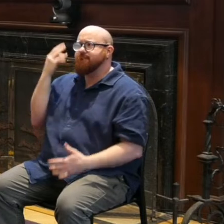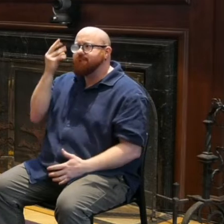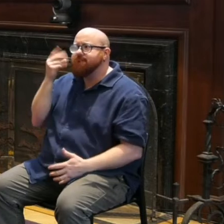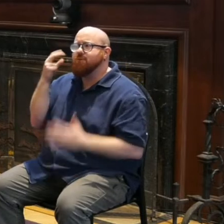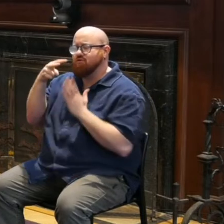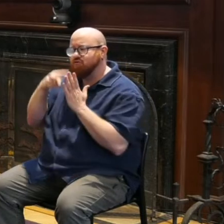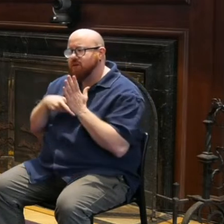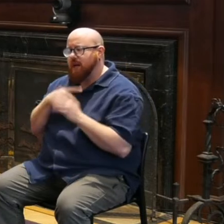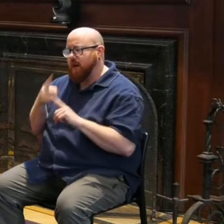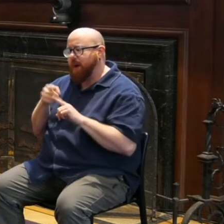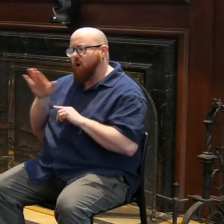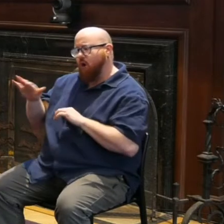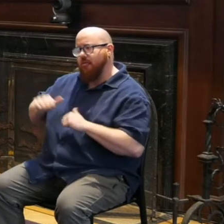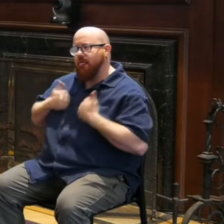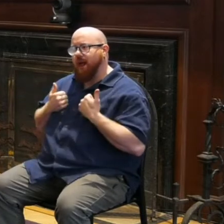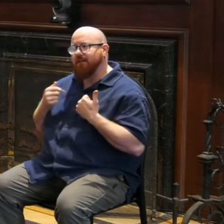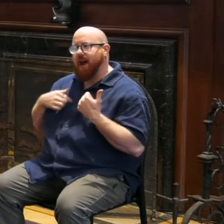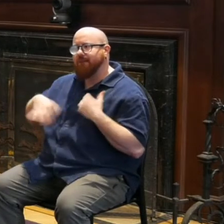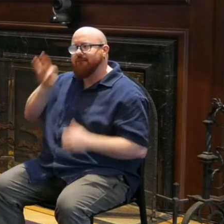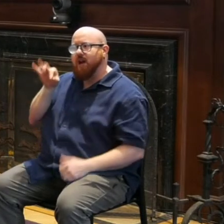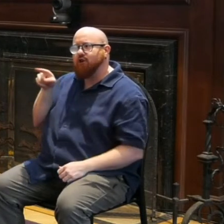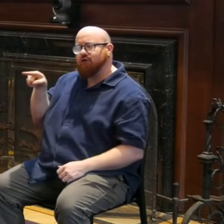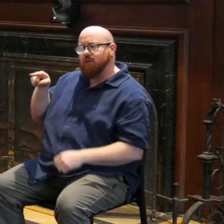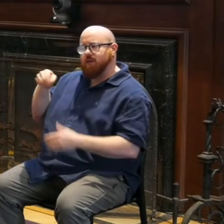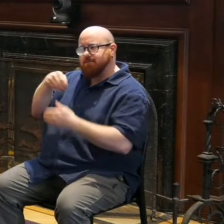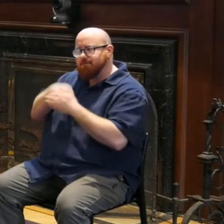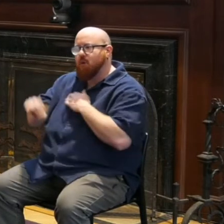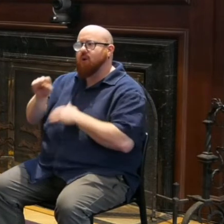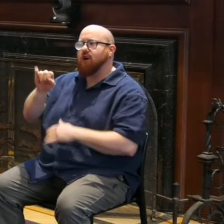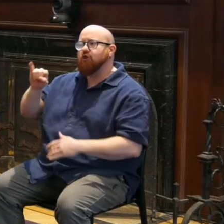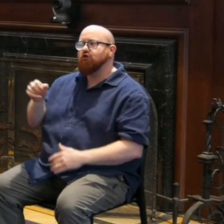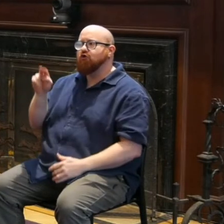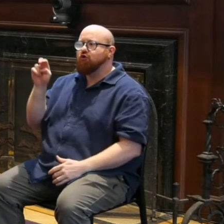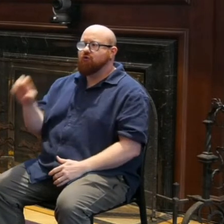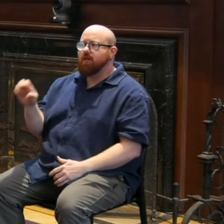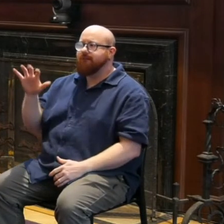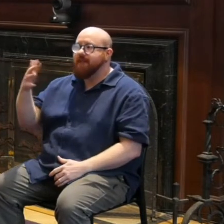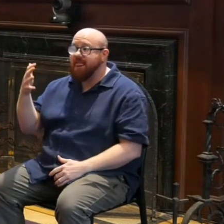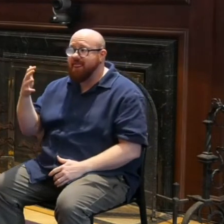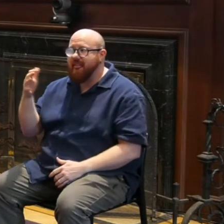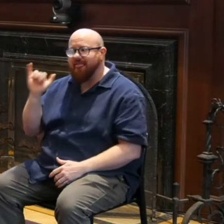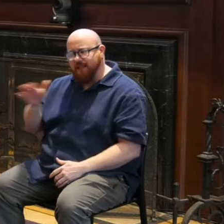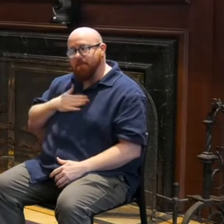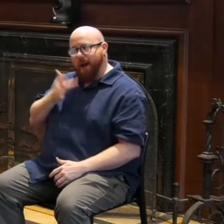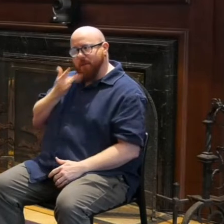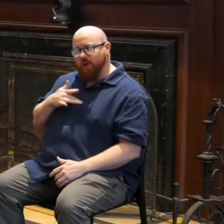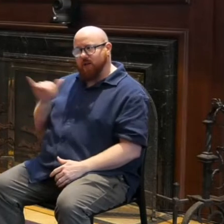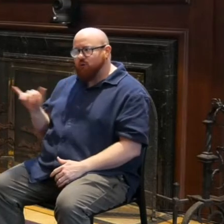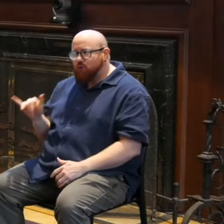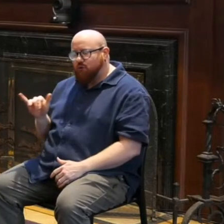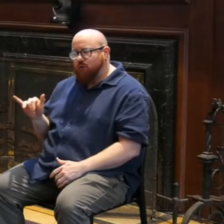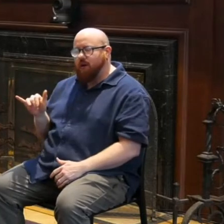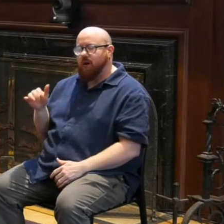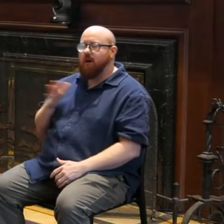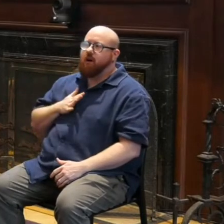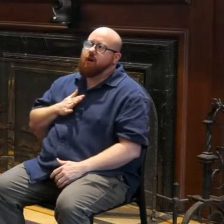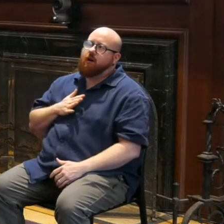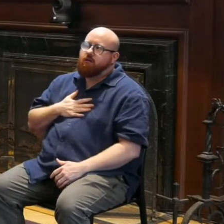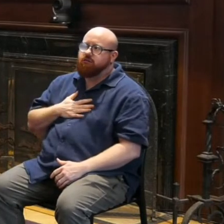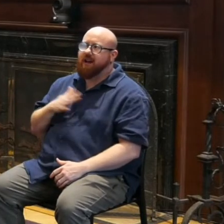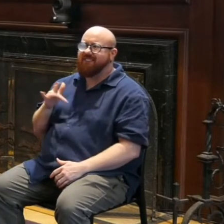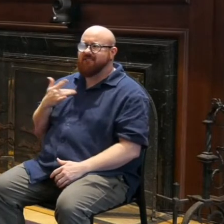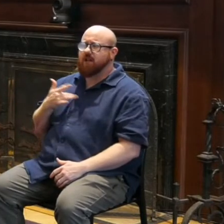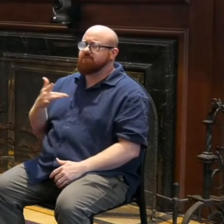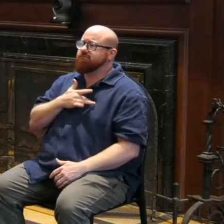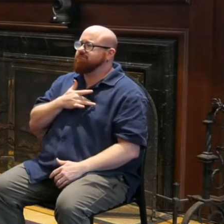found out that she was born on the date of June 5th. And that was my birth. That's my birthday as well. And I just felt like I had a